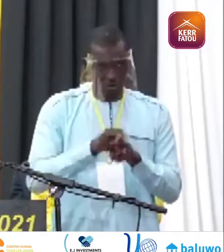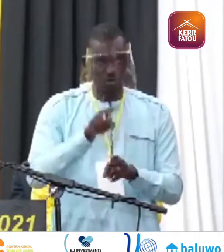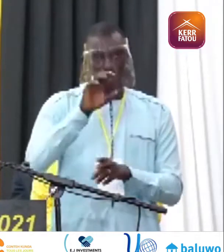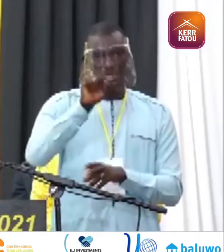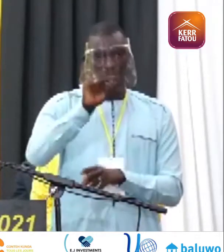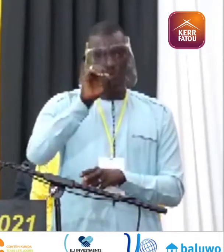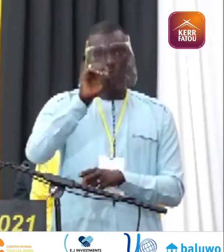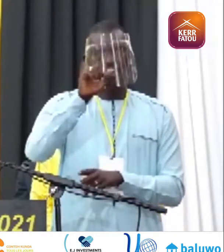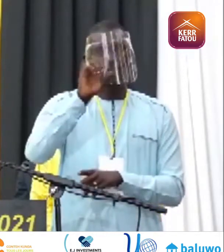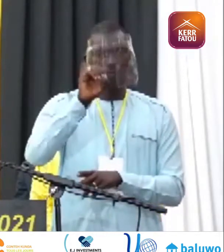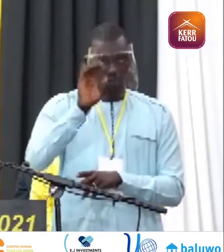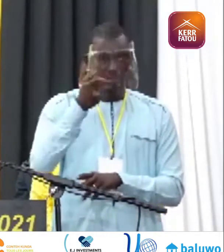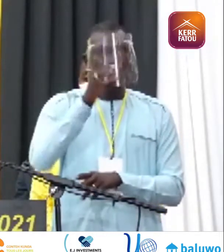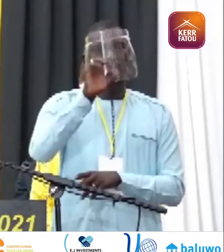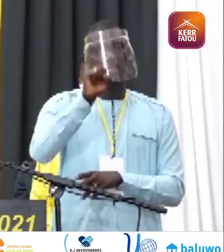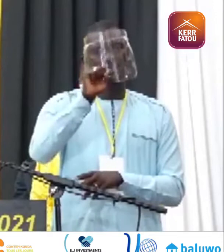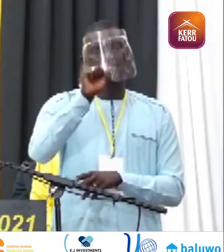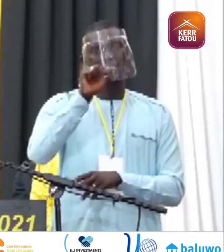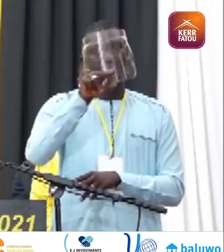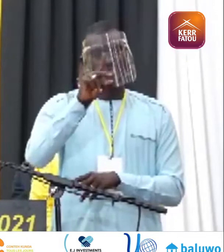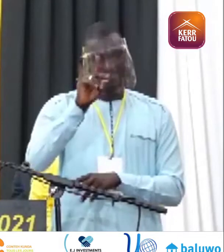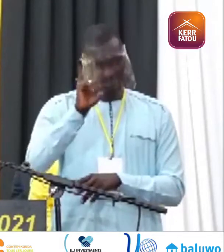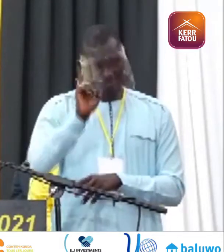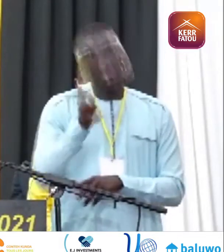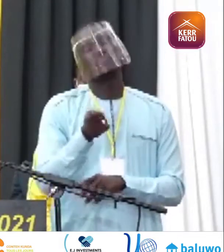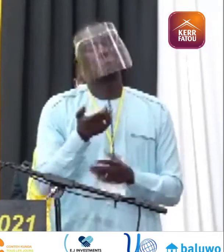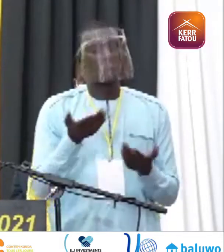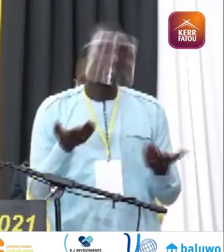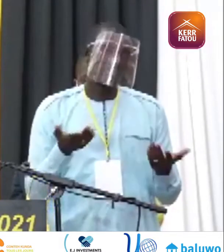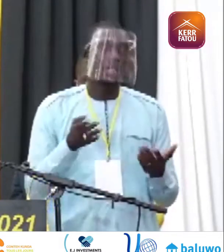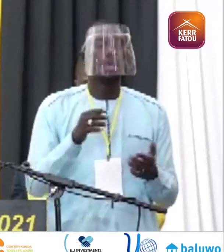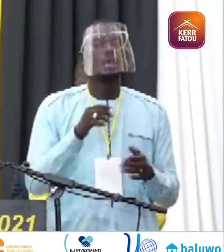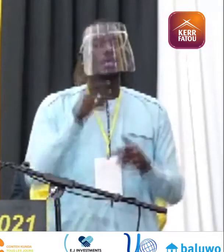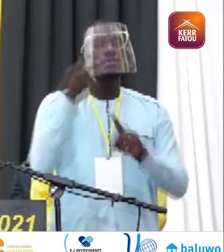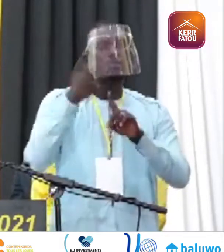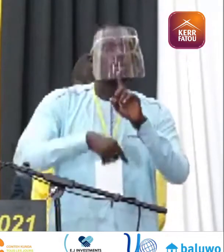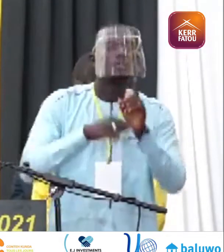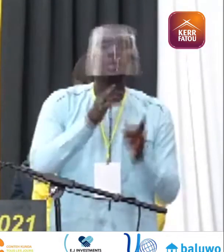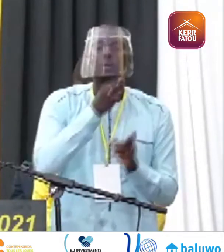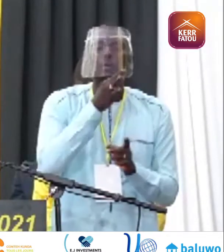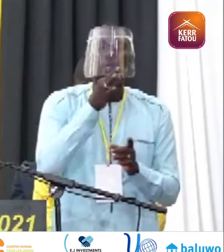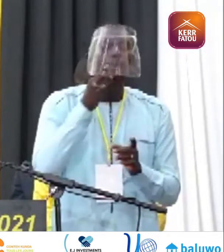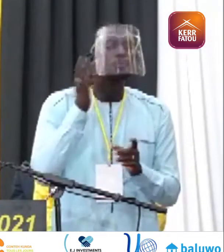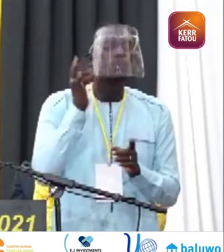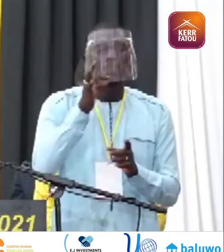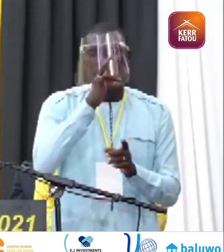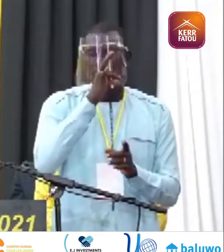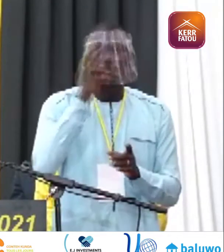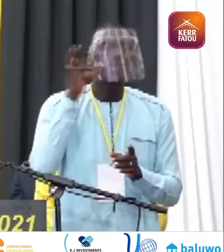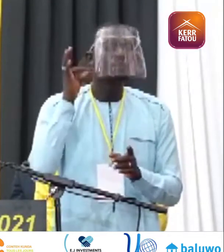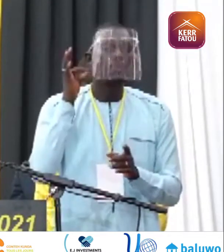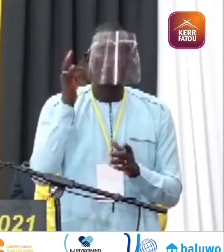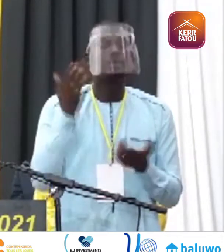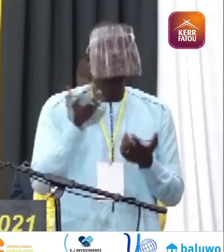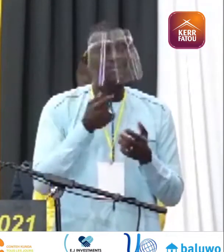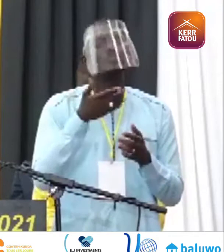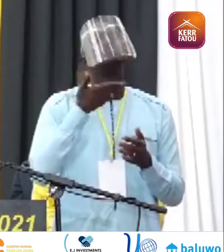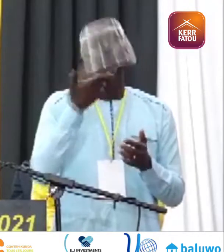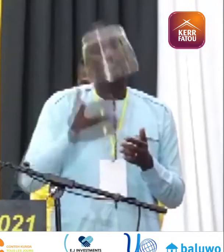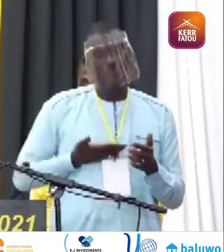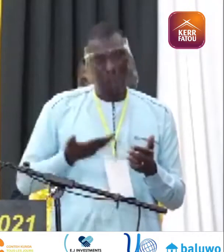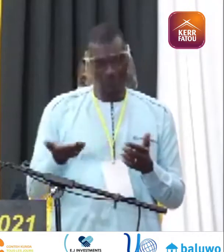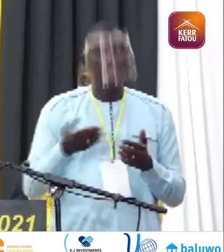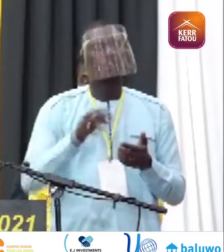Sandem. In the month of Ramadan, the youth wing, in collaboration with some of the constituencies, organized a